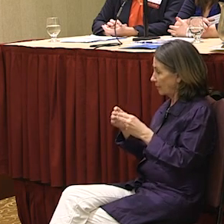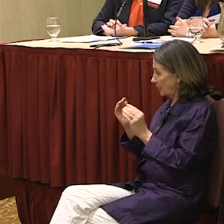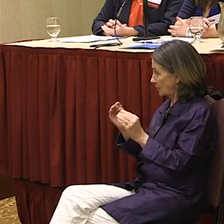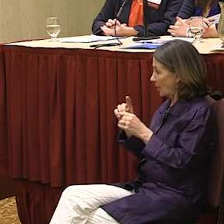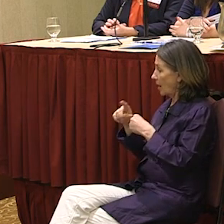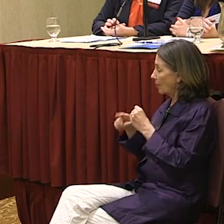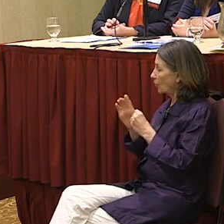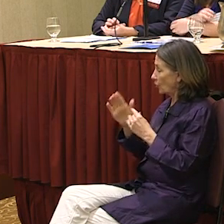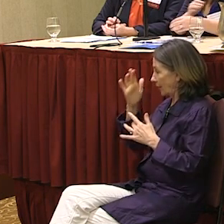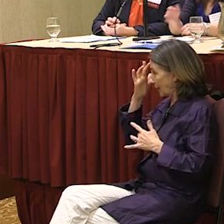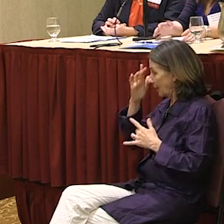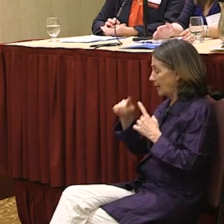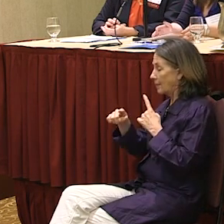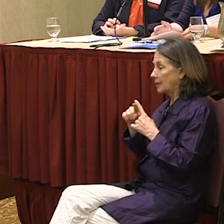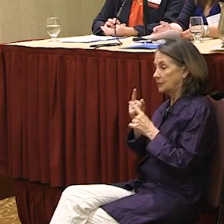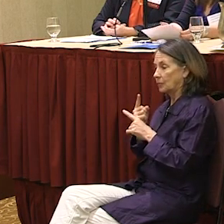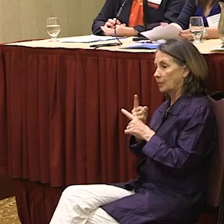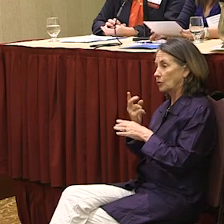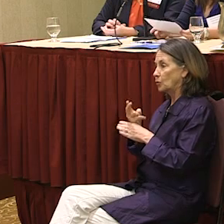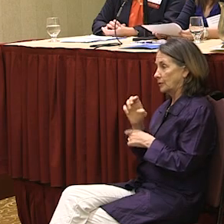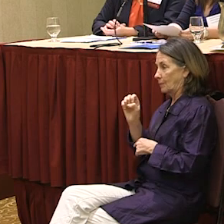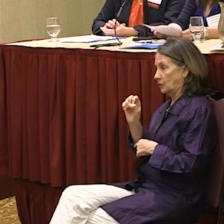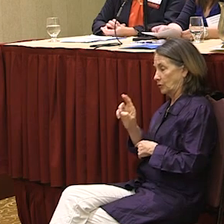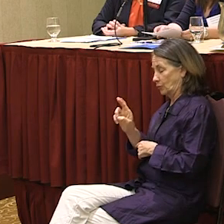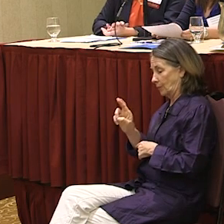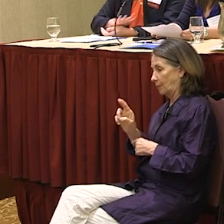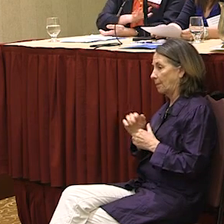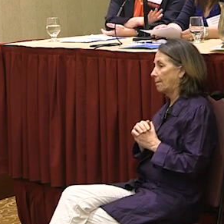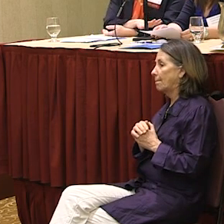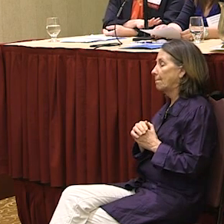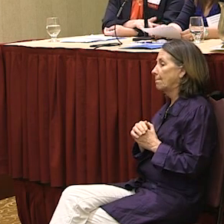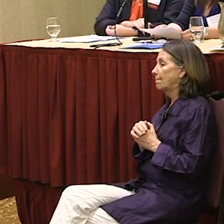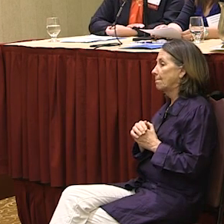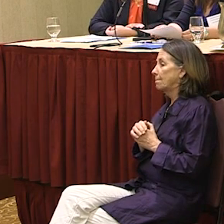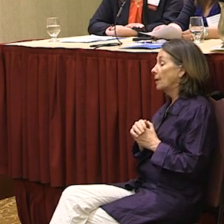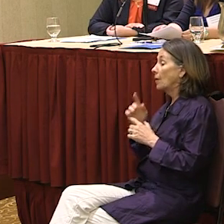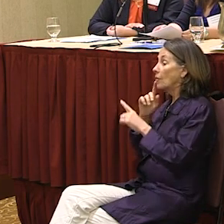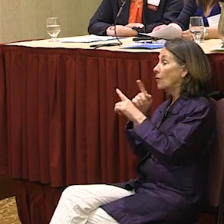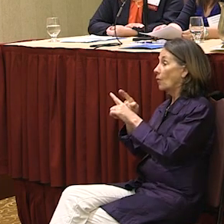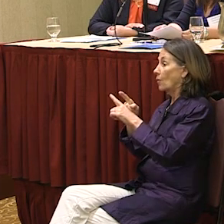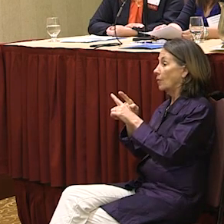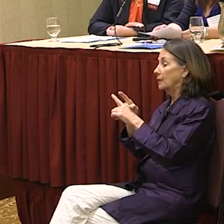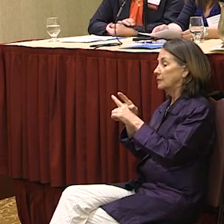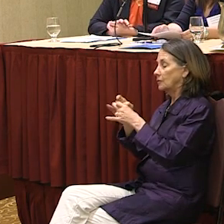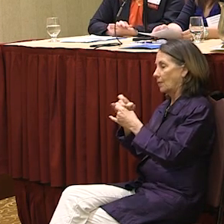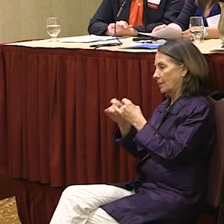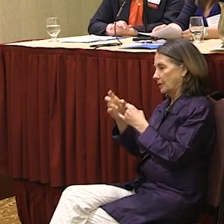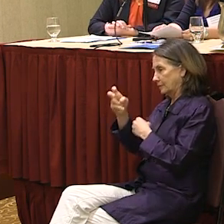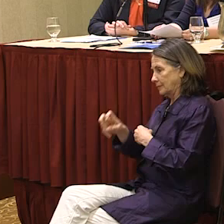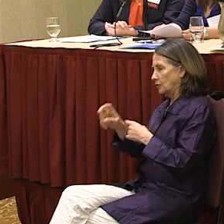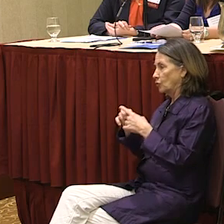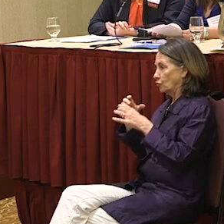her illness, as well as when it's appropriate to use the emergency room. The goal for Jenny is to ultimately transition